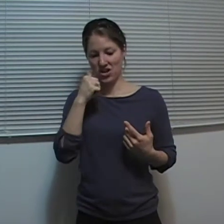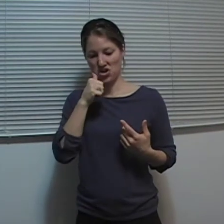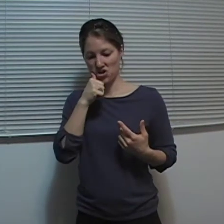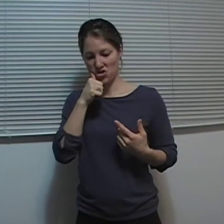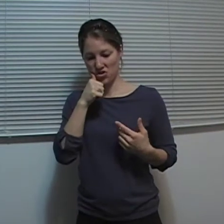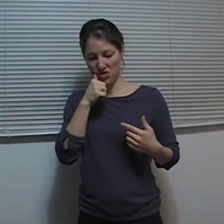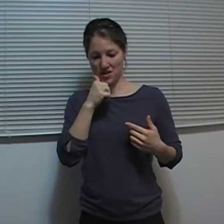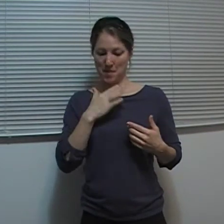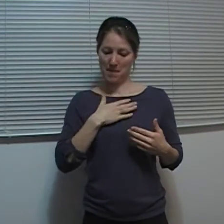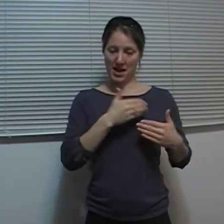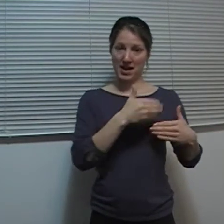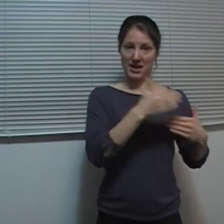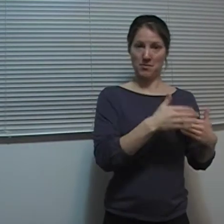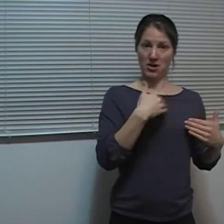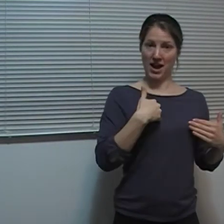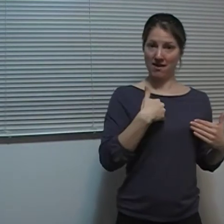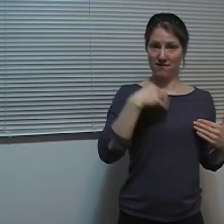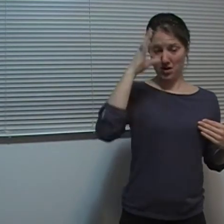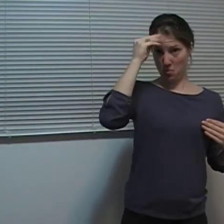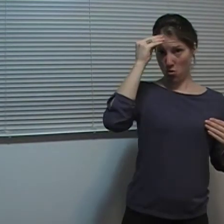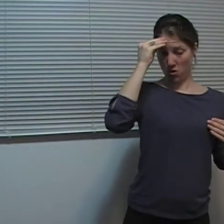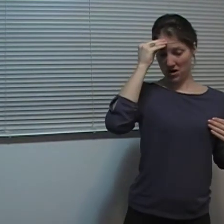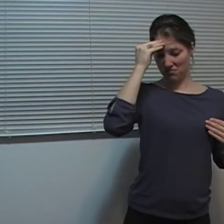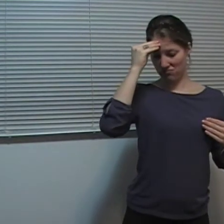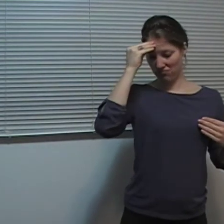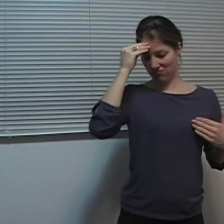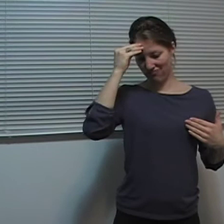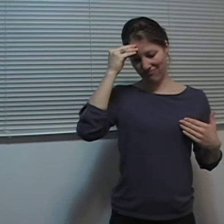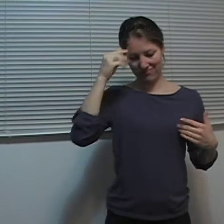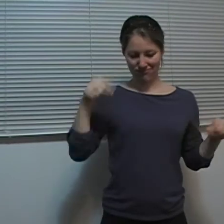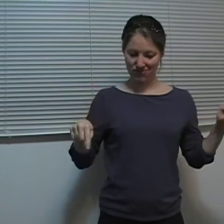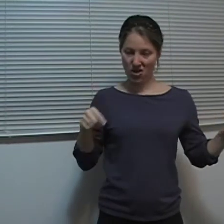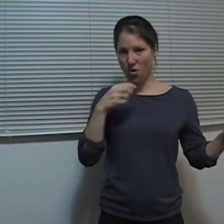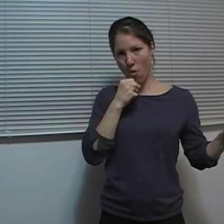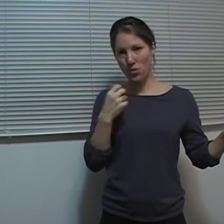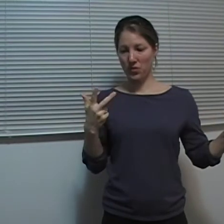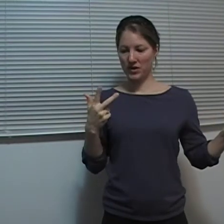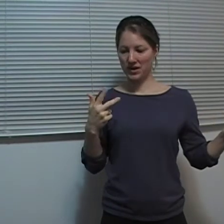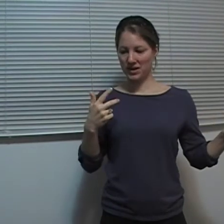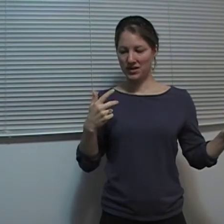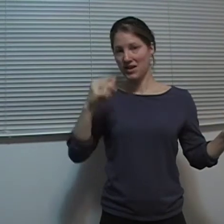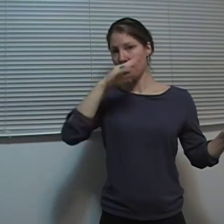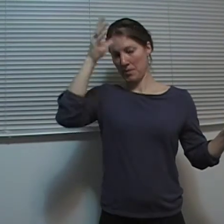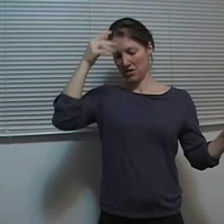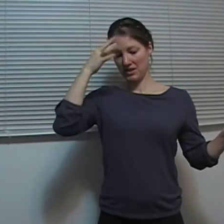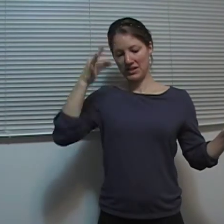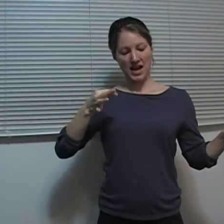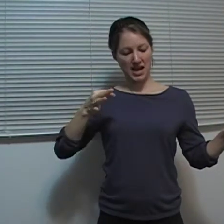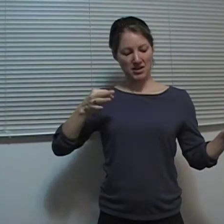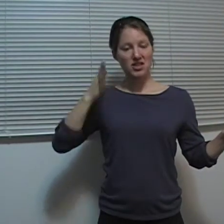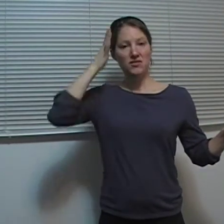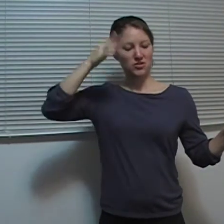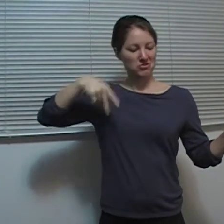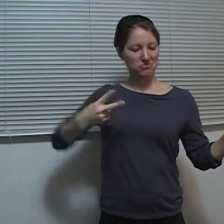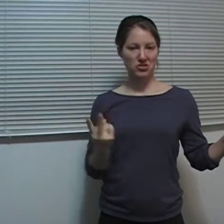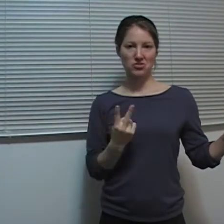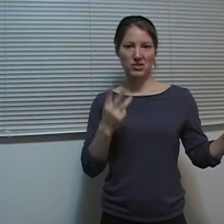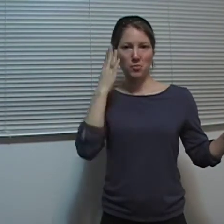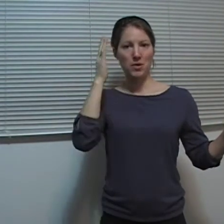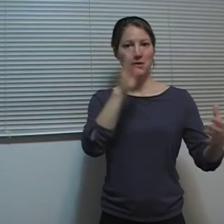kids will get not 50 acres, but the two of them together will have 100 acres. Your land was your wealth. John picked a